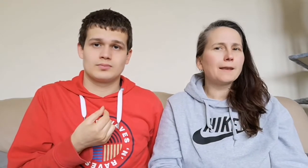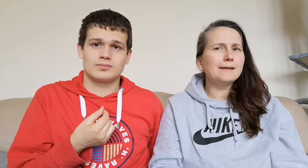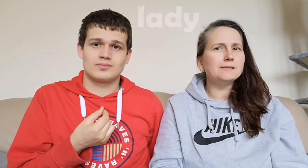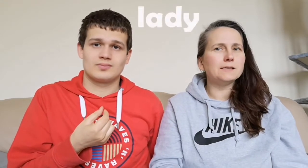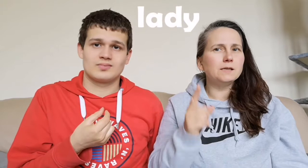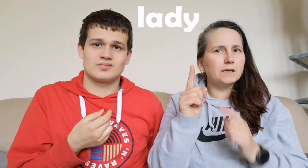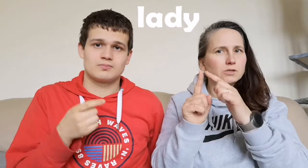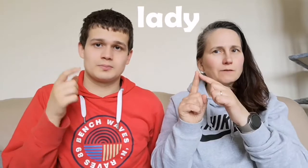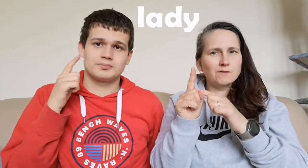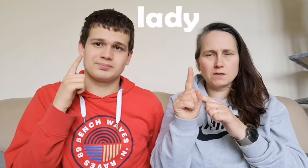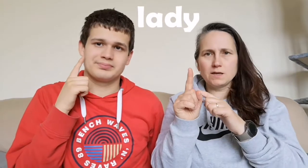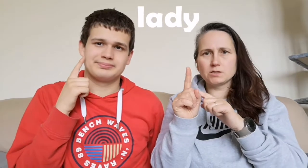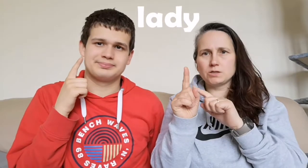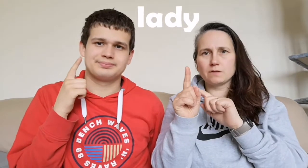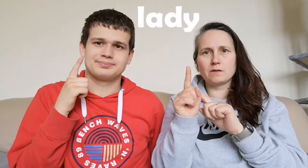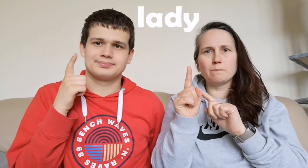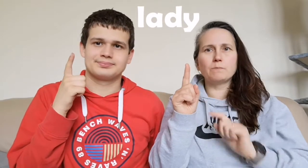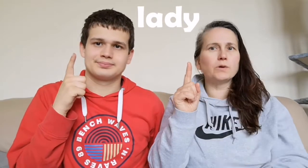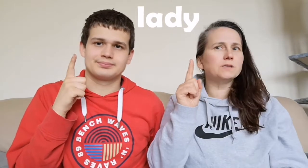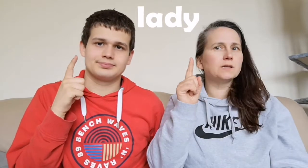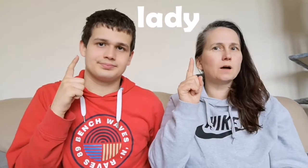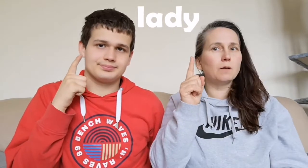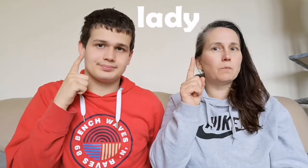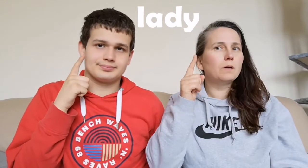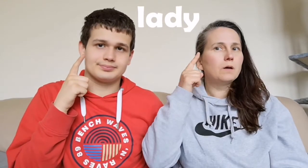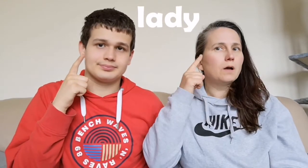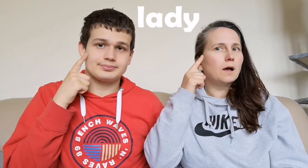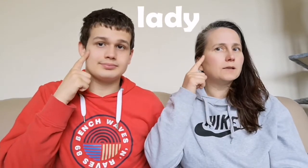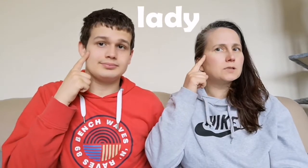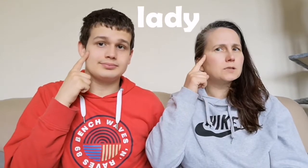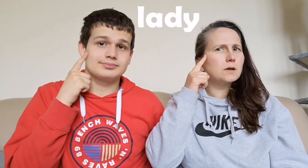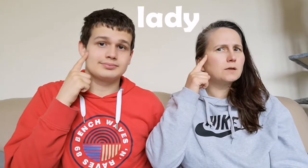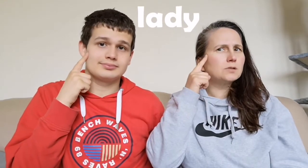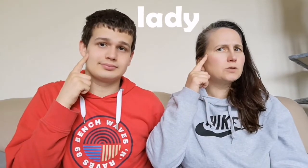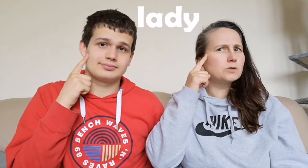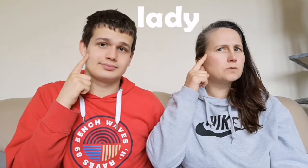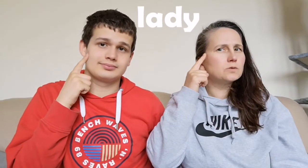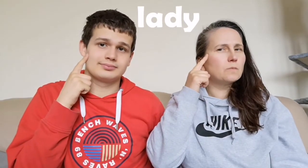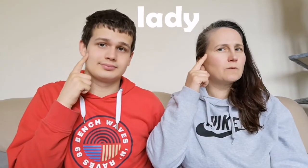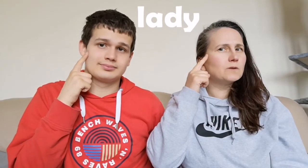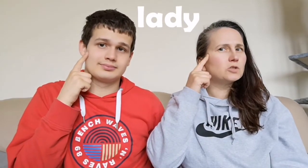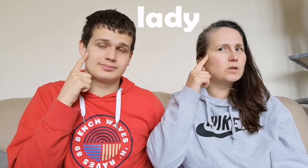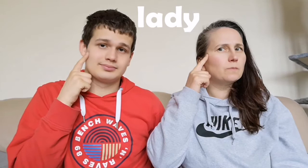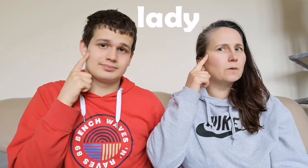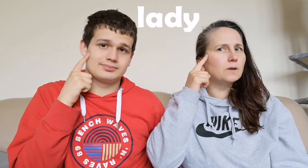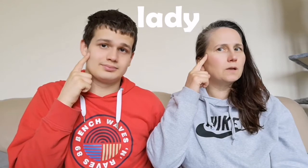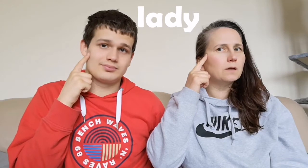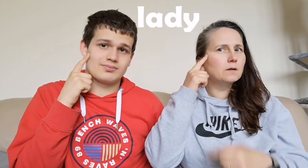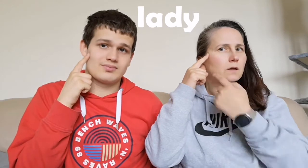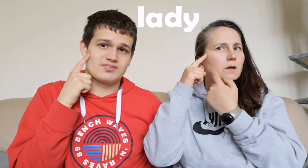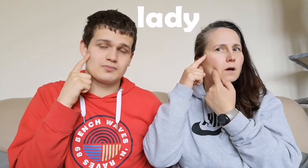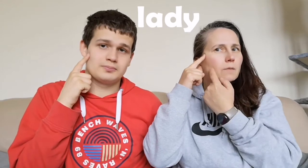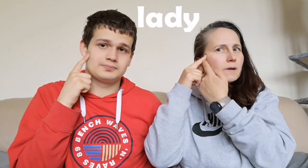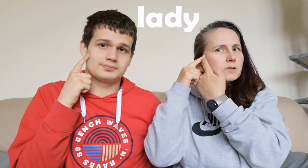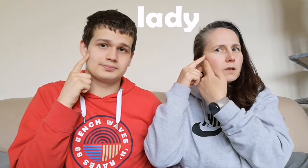Lady is your finger next to your thumb pointing up and it starts just on top of your cheekbone here and makes a